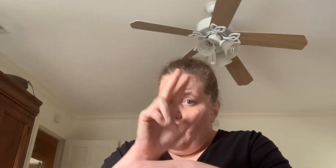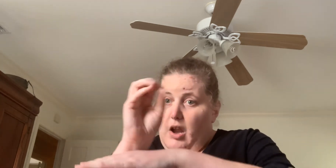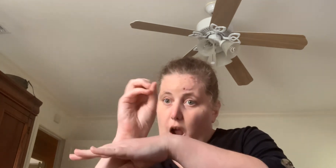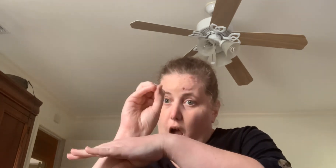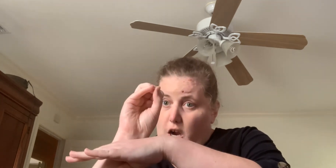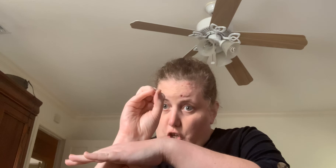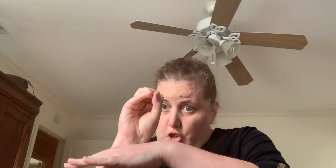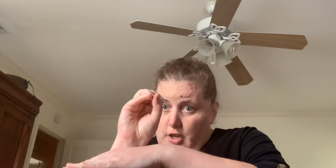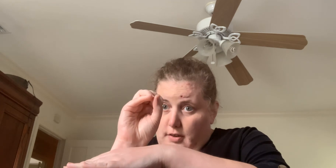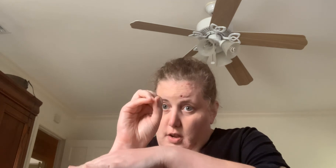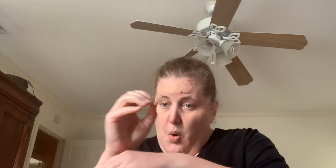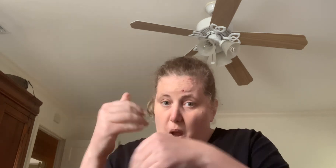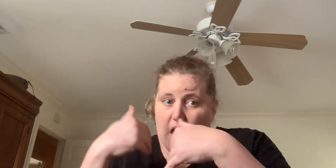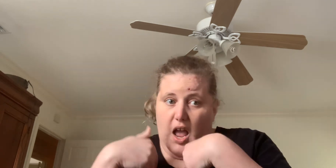4 moles of Al.